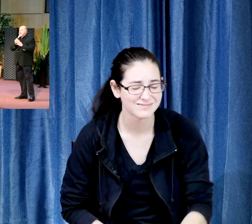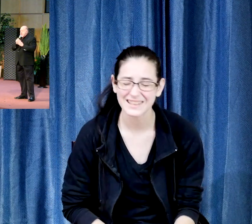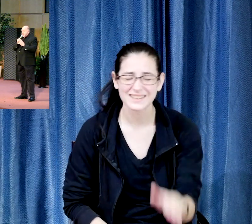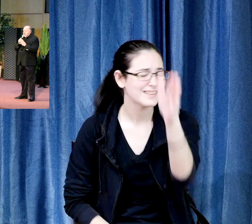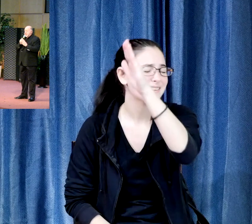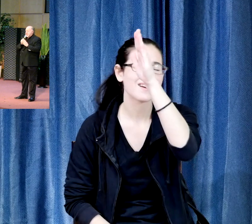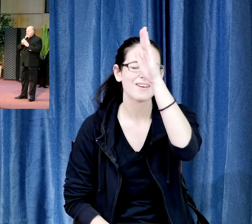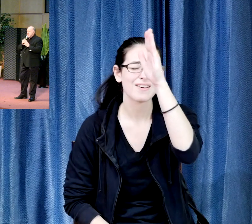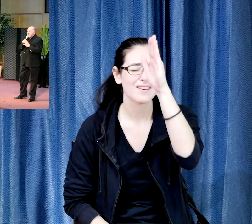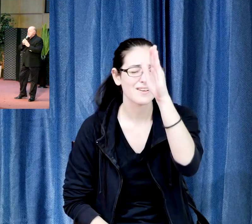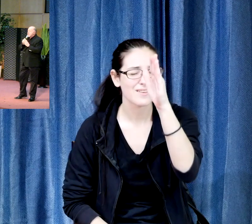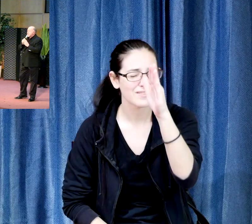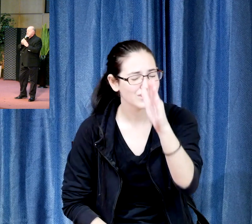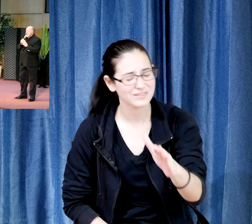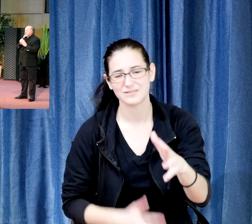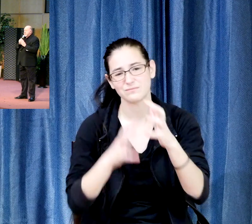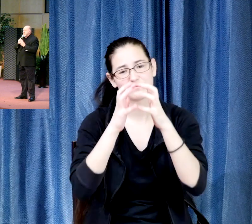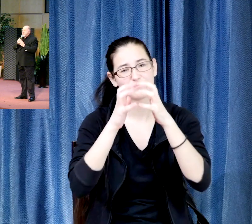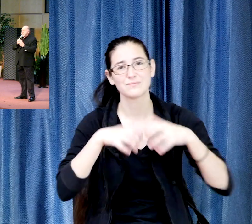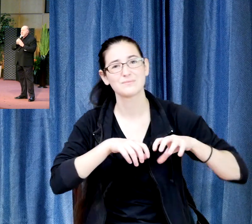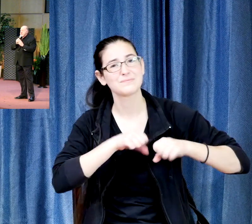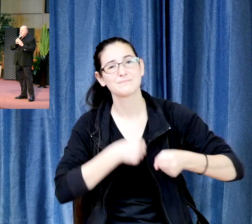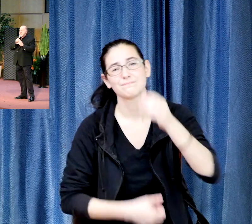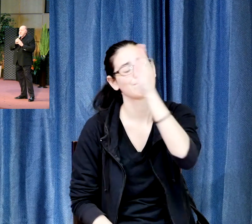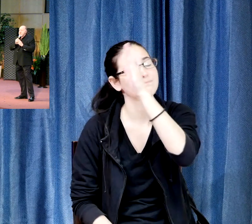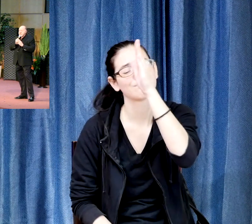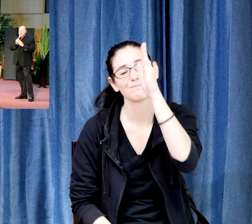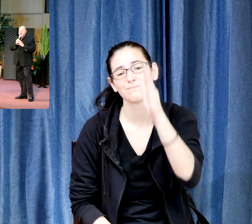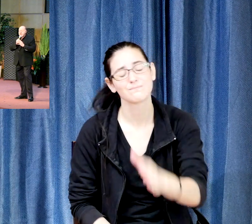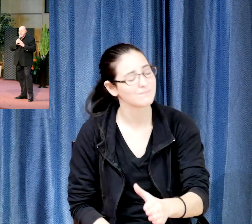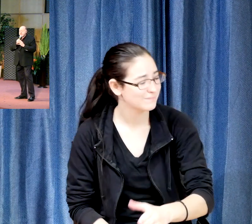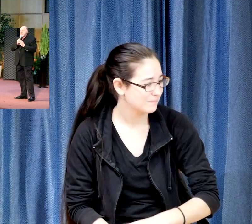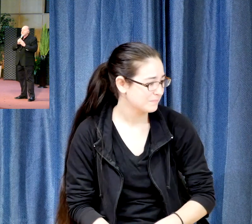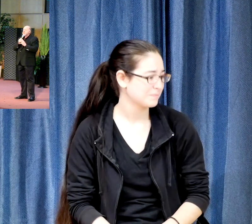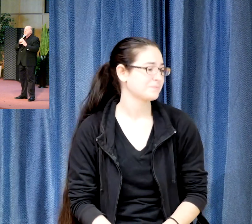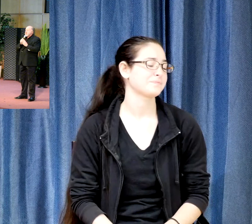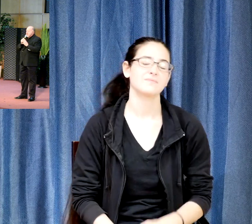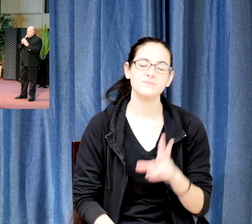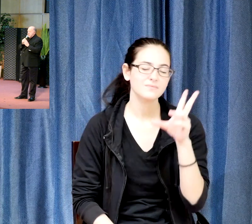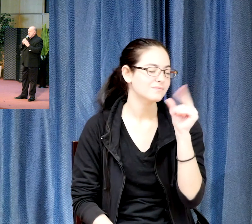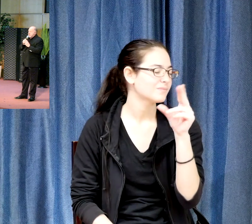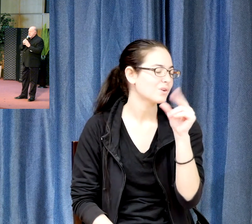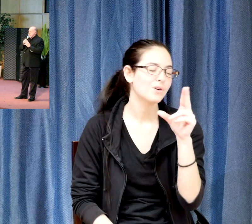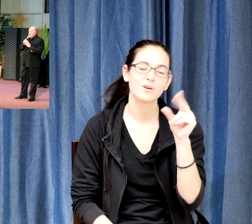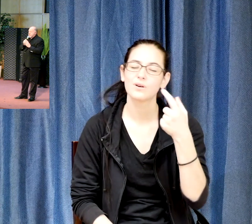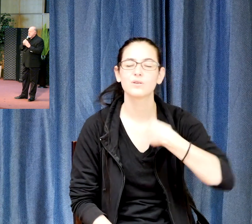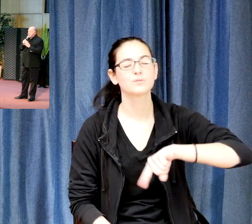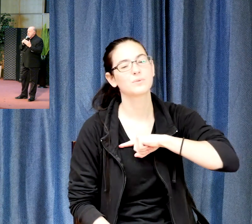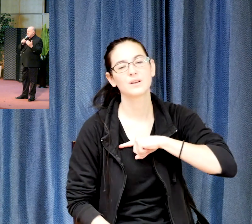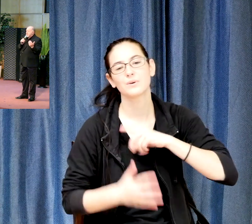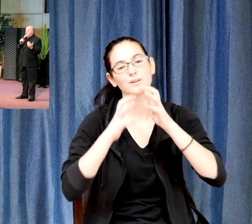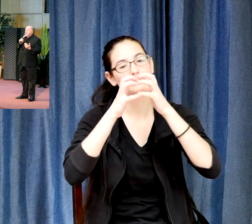never. We will never, no, no, never. We